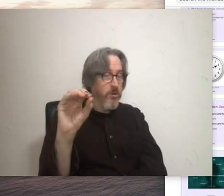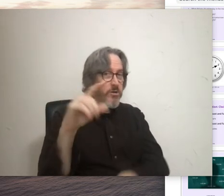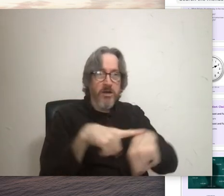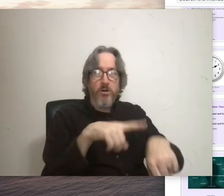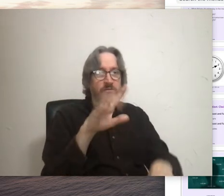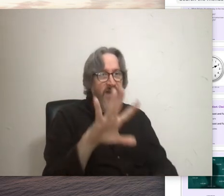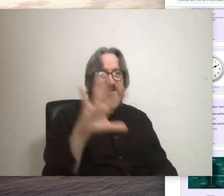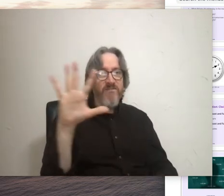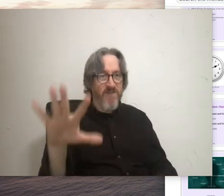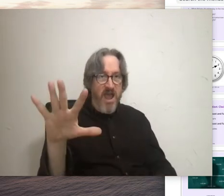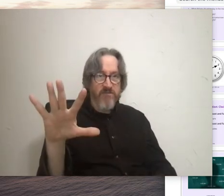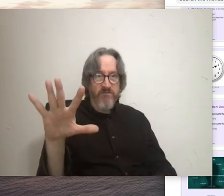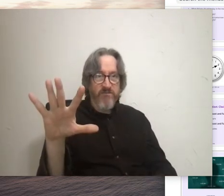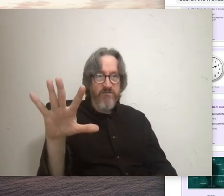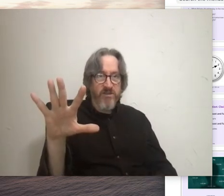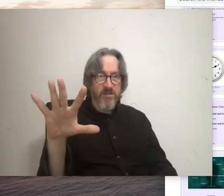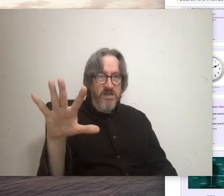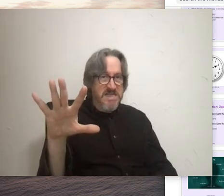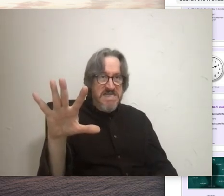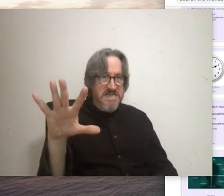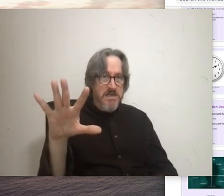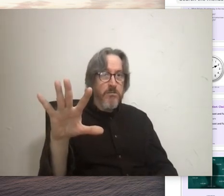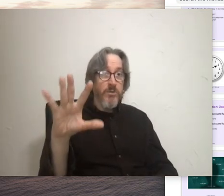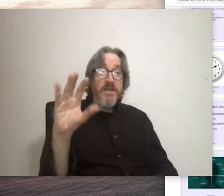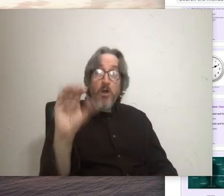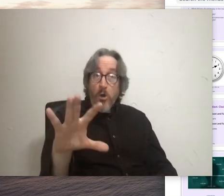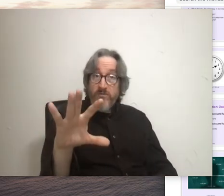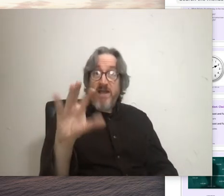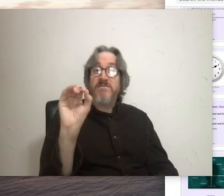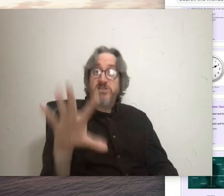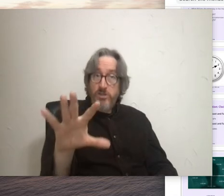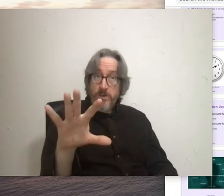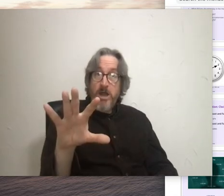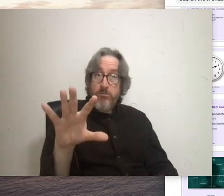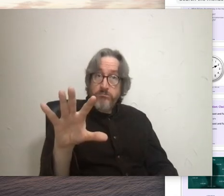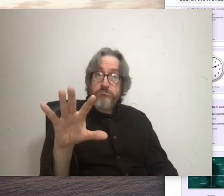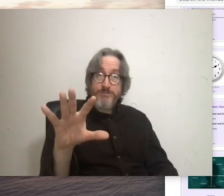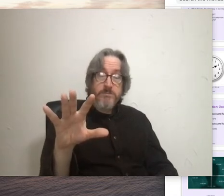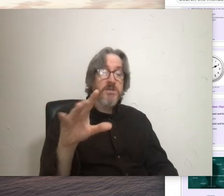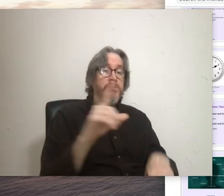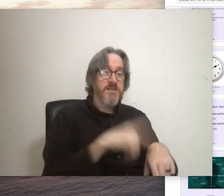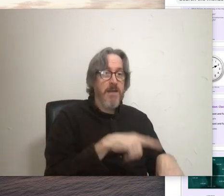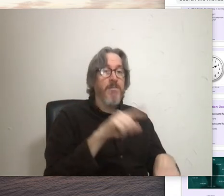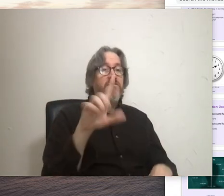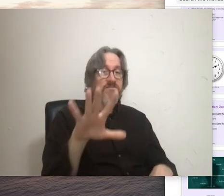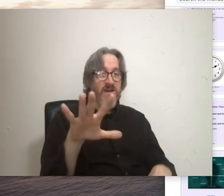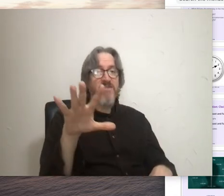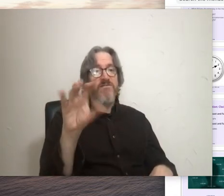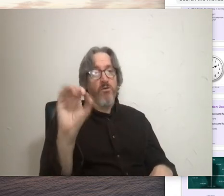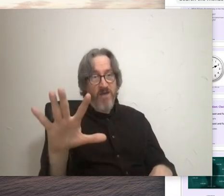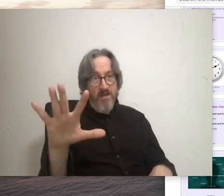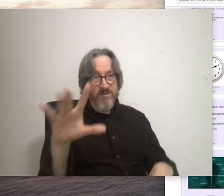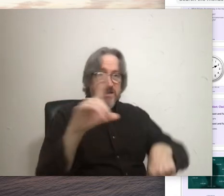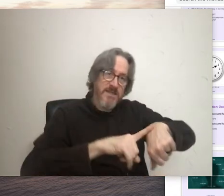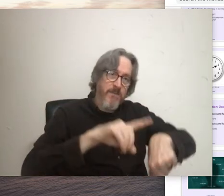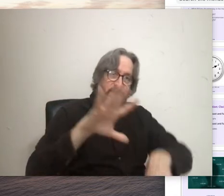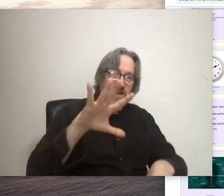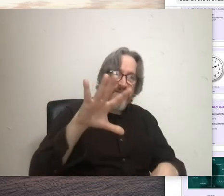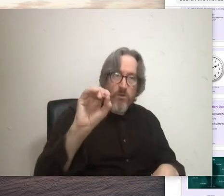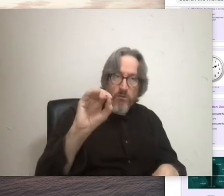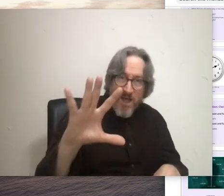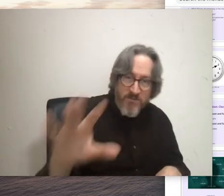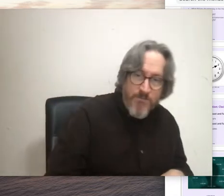show that O. You're not going to do 5-5. We need the O5 so that we know. So time 505.